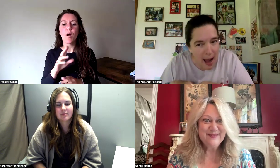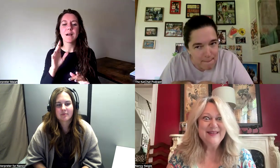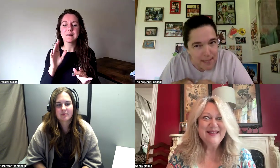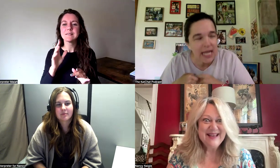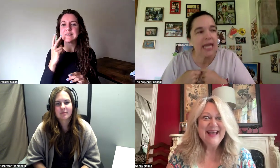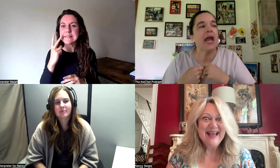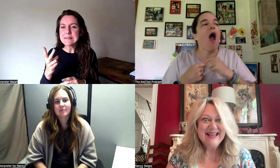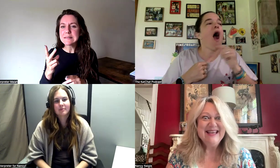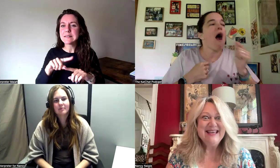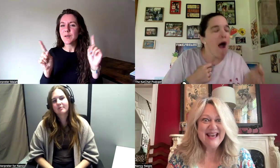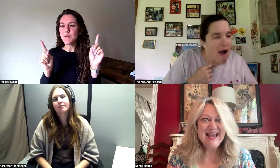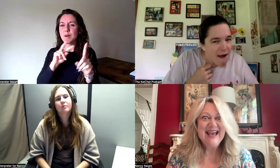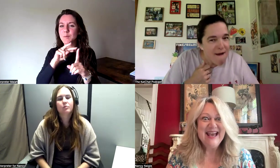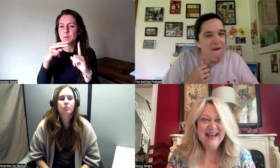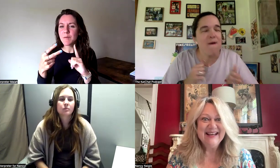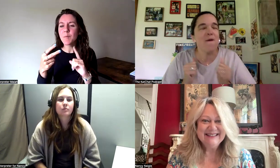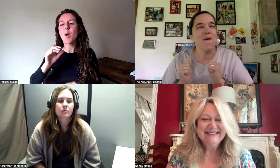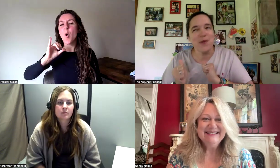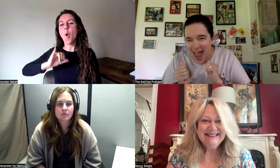is happening.